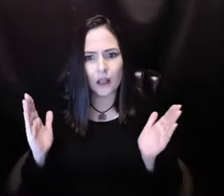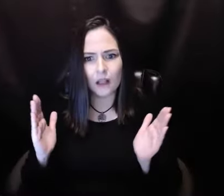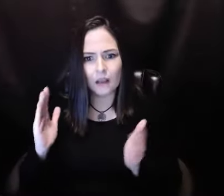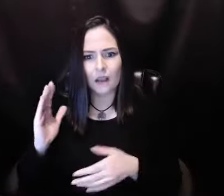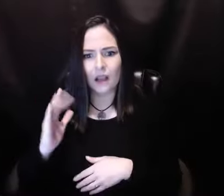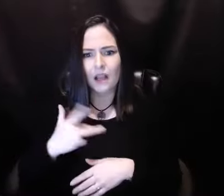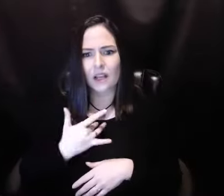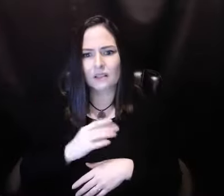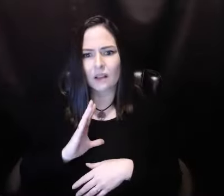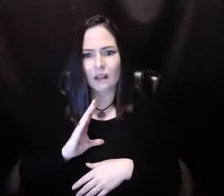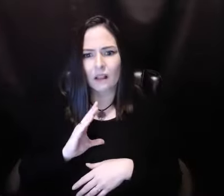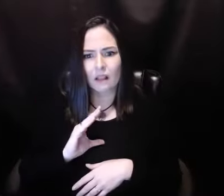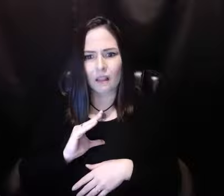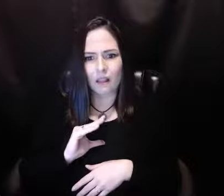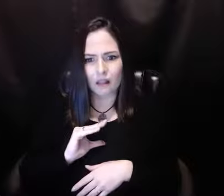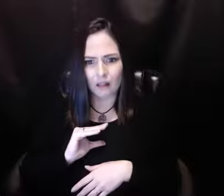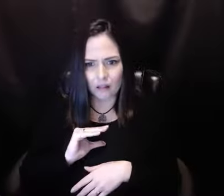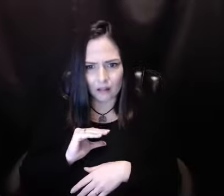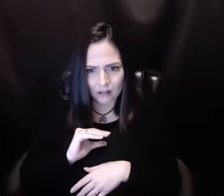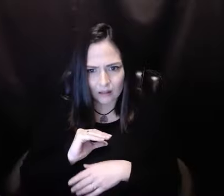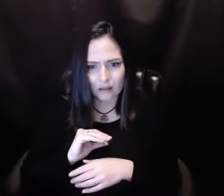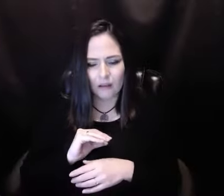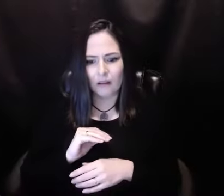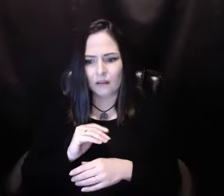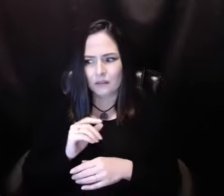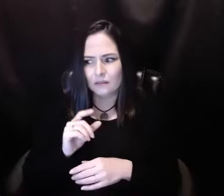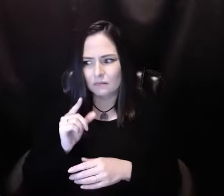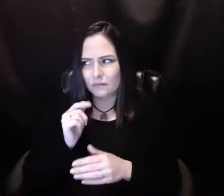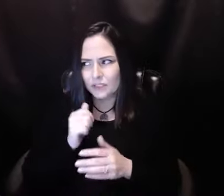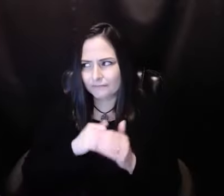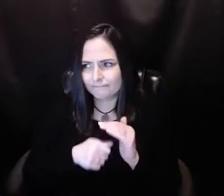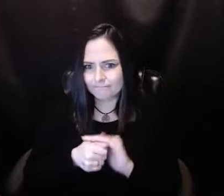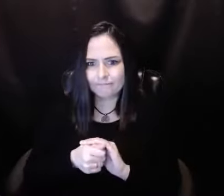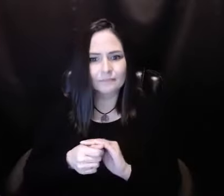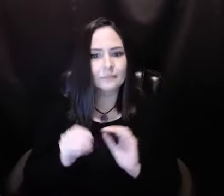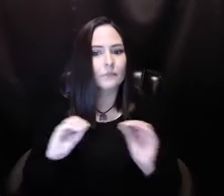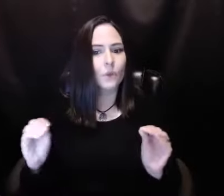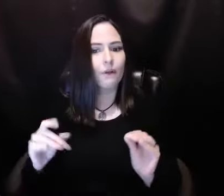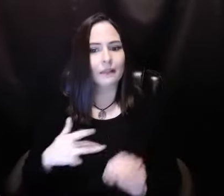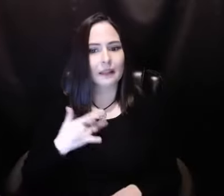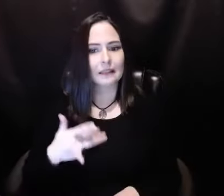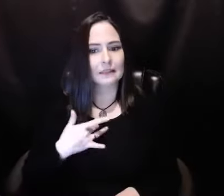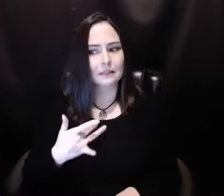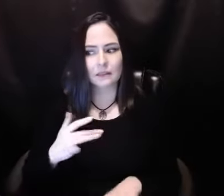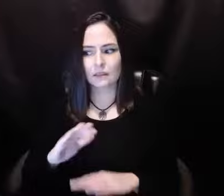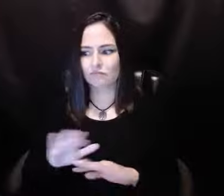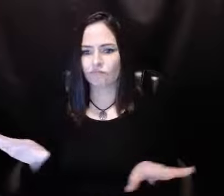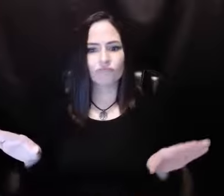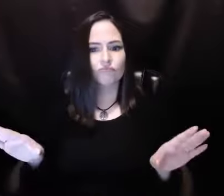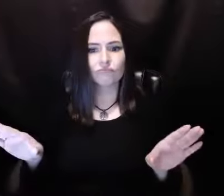my God." I got smaller and smaller and smaller. And I had no